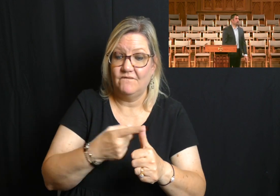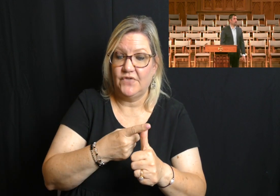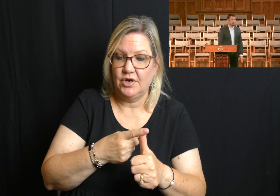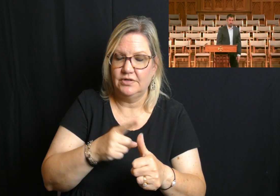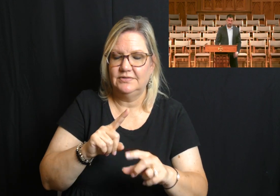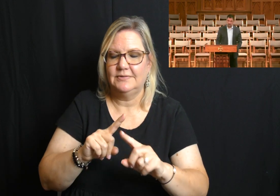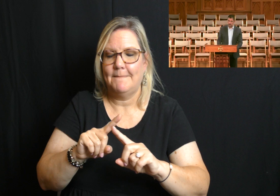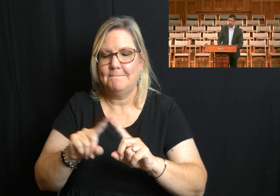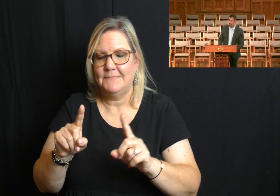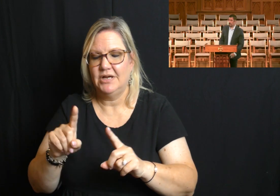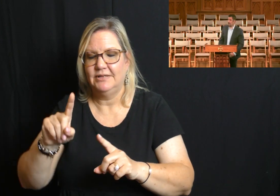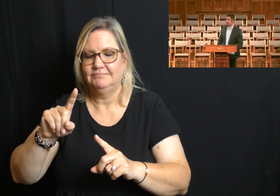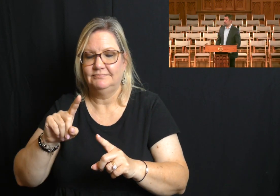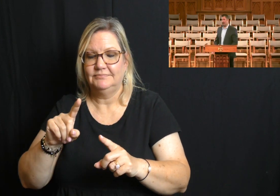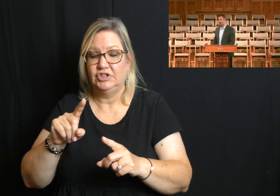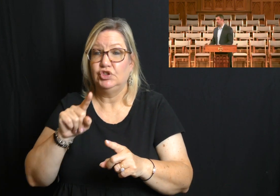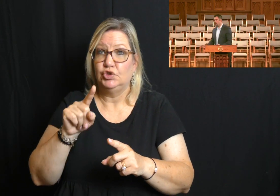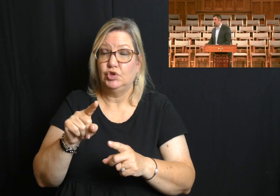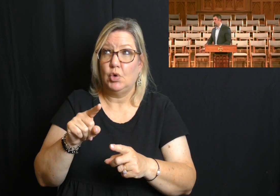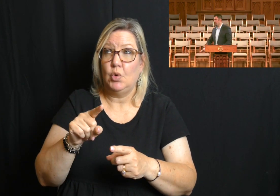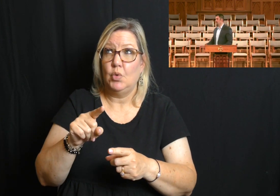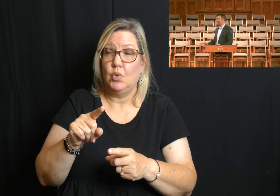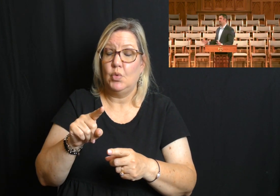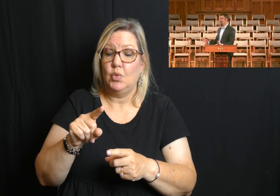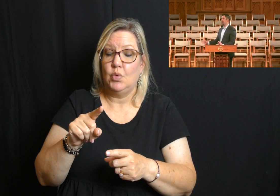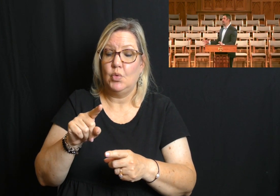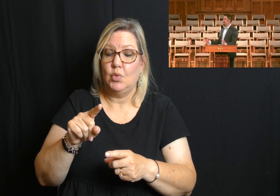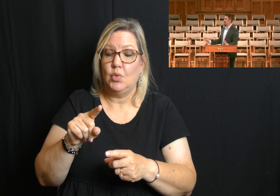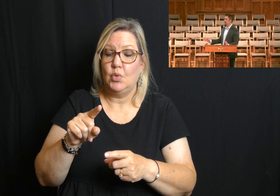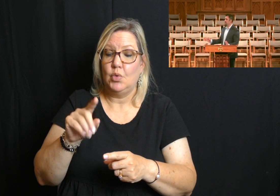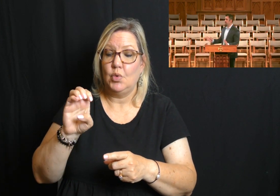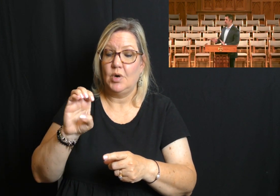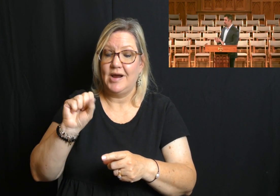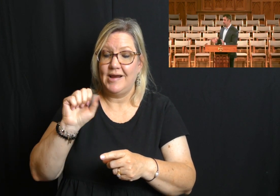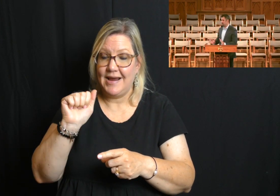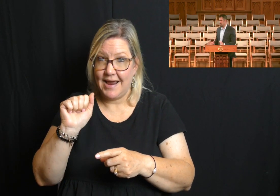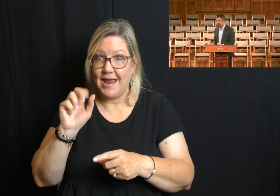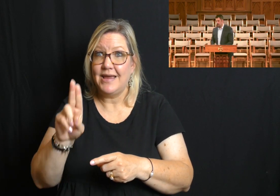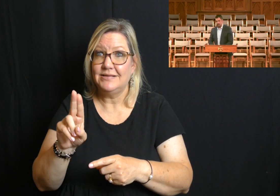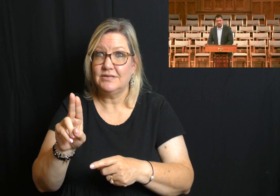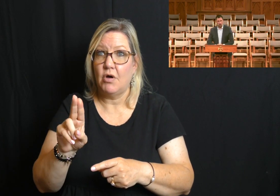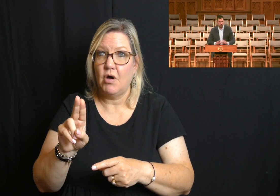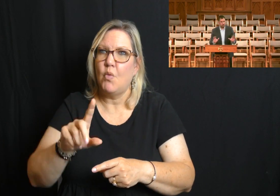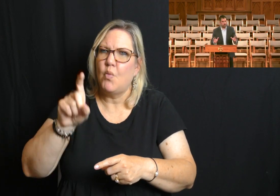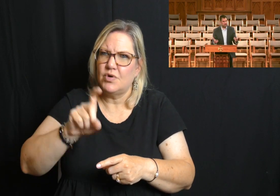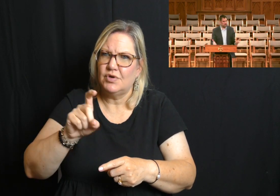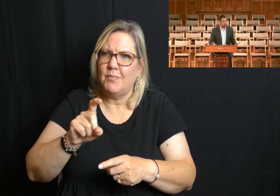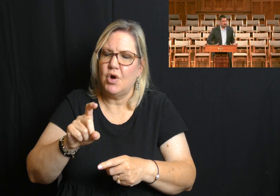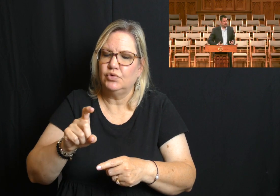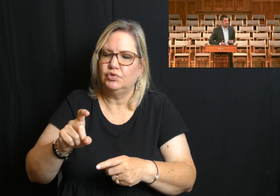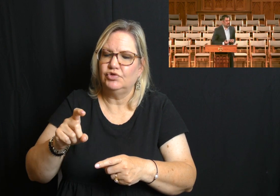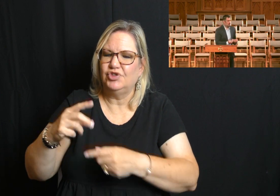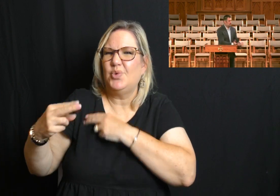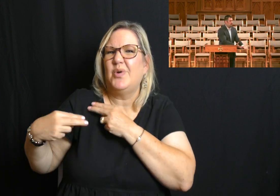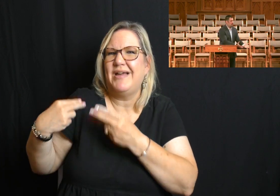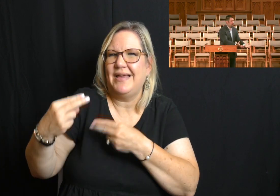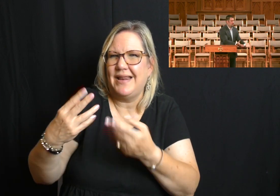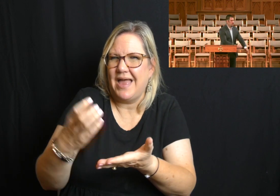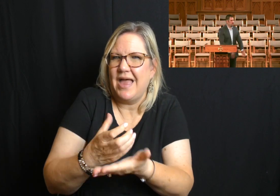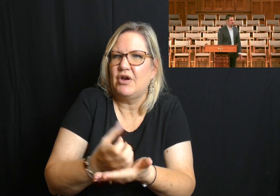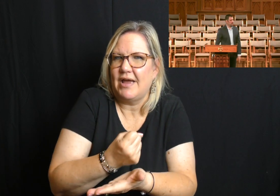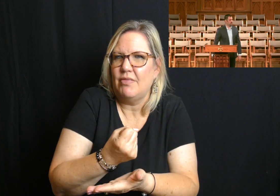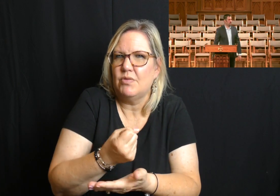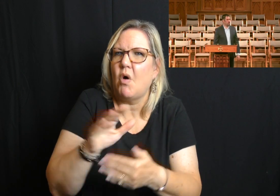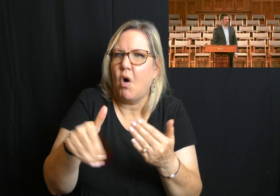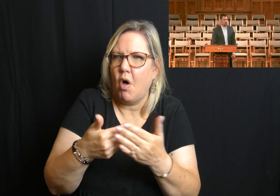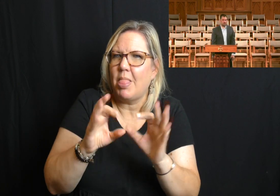tell you. But he did. And then right before his dad is ready to give the blessing, the ultimate blessing, the passing the baton to